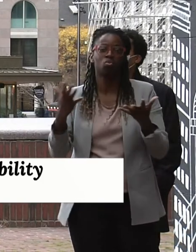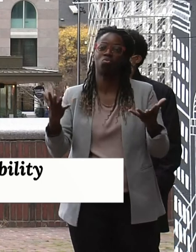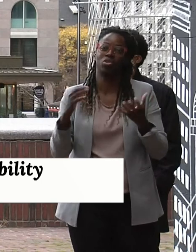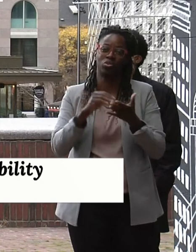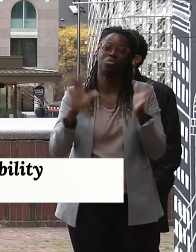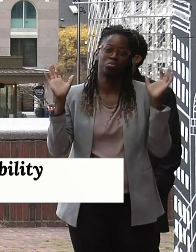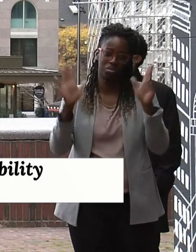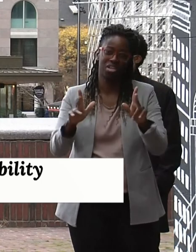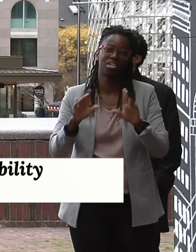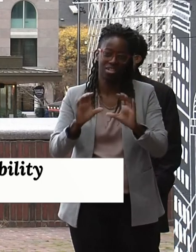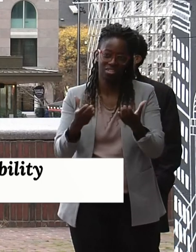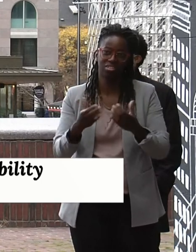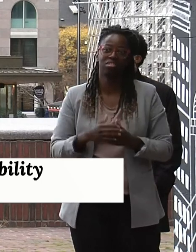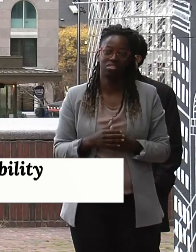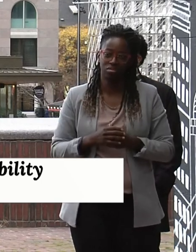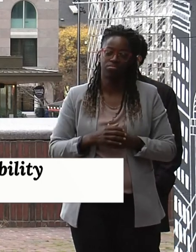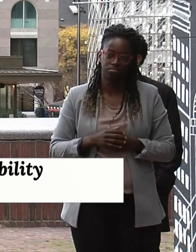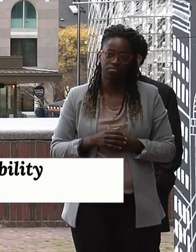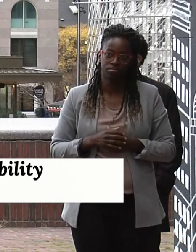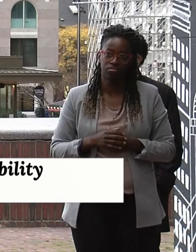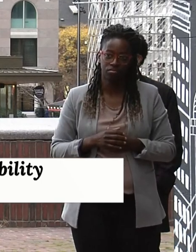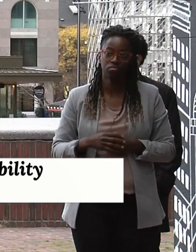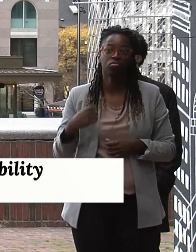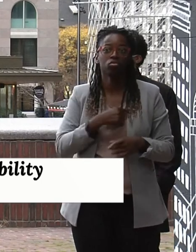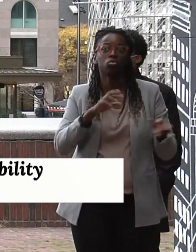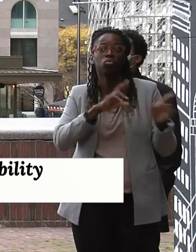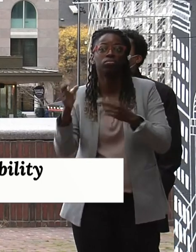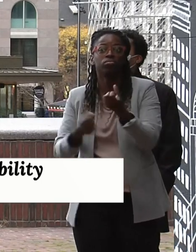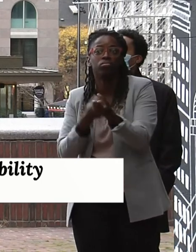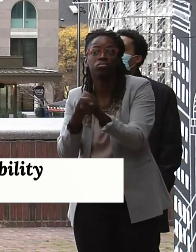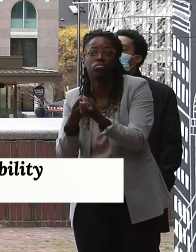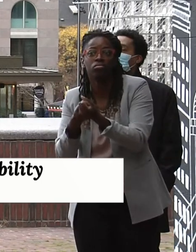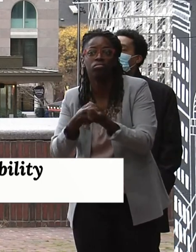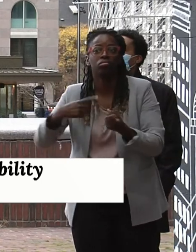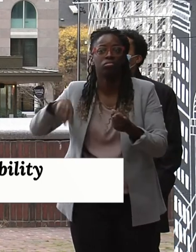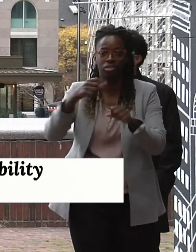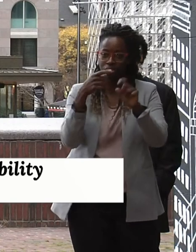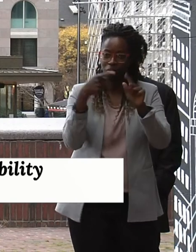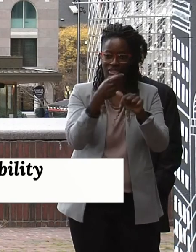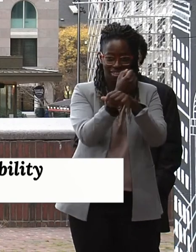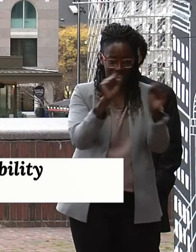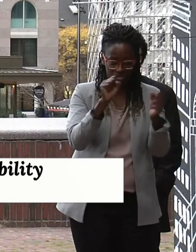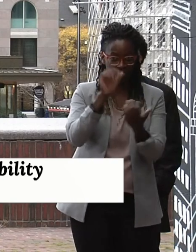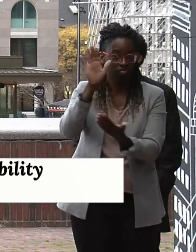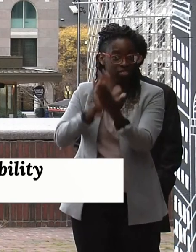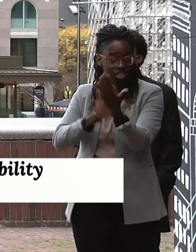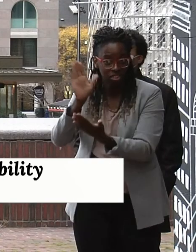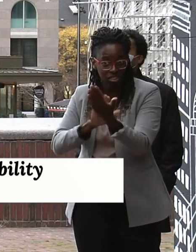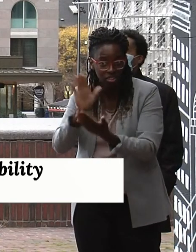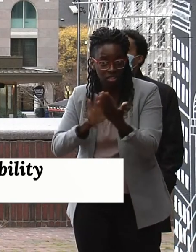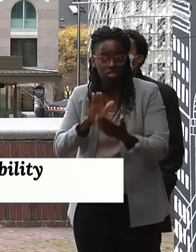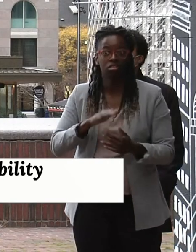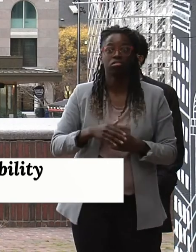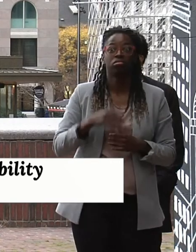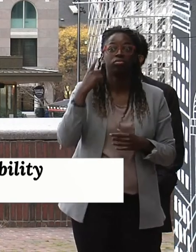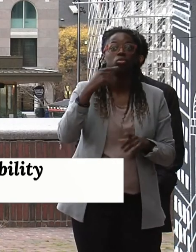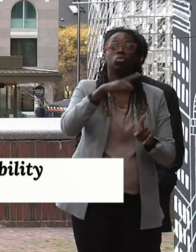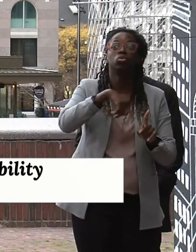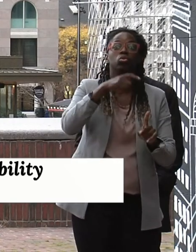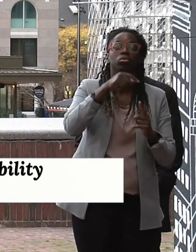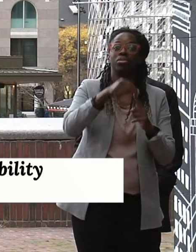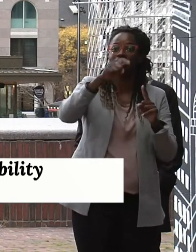students. We are ready to support safe in-person learning that serves students with very complex disabilities. The schools that we're